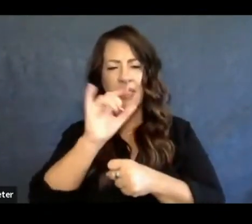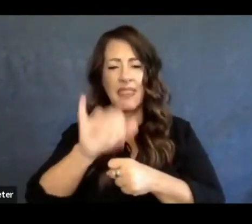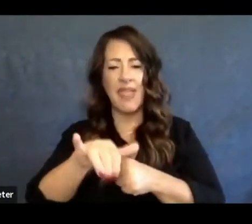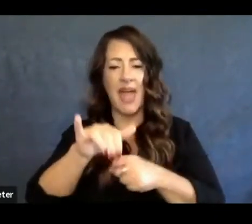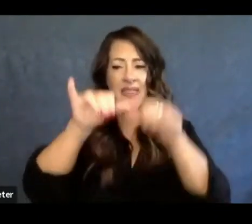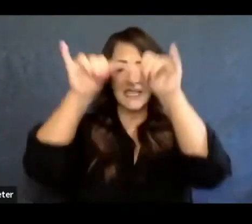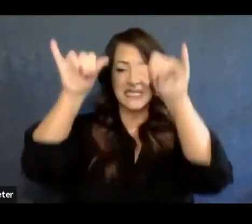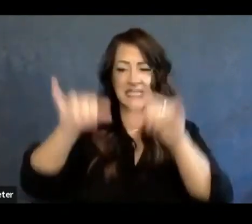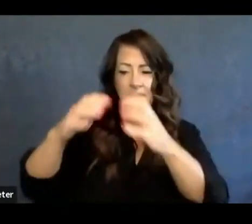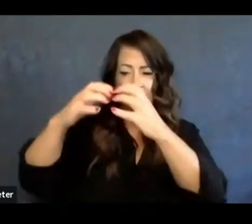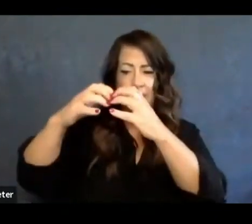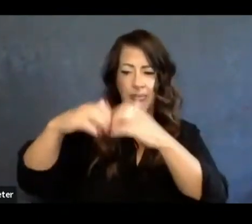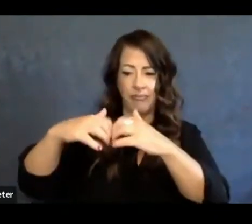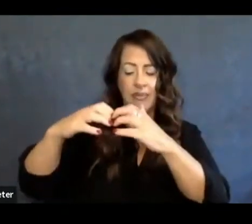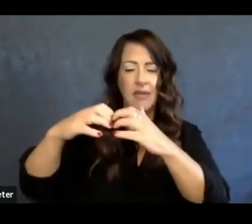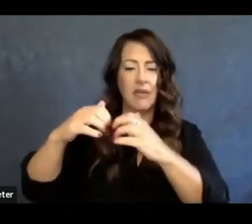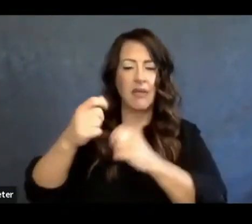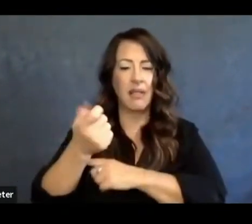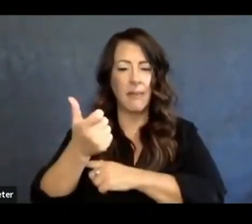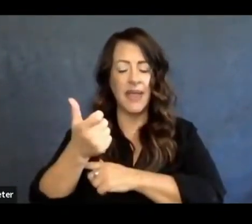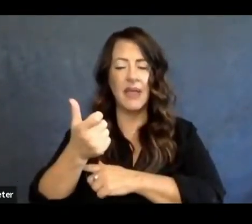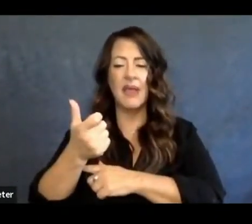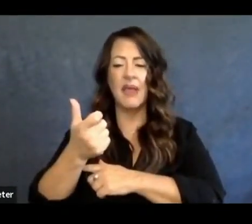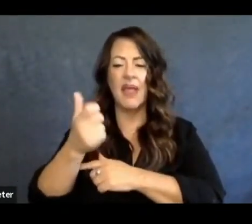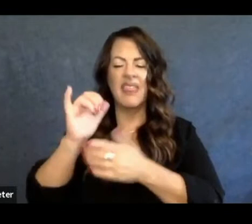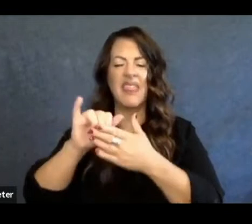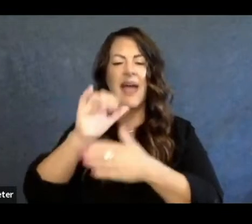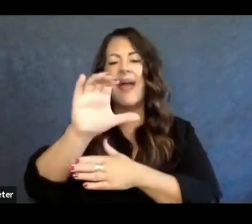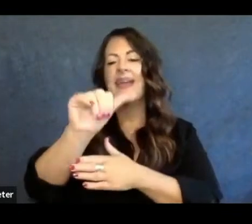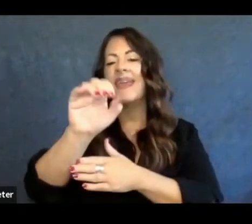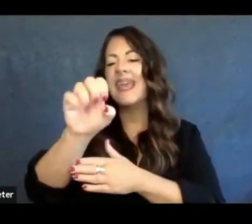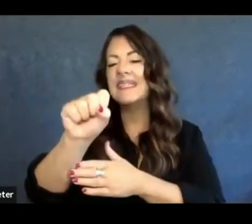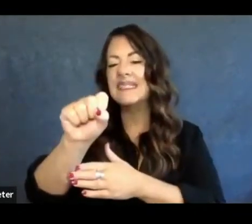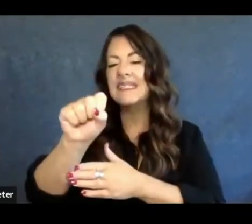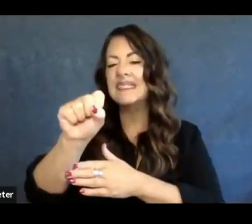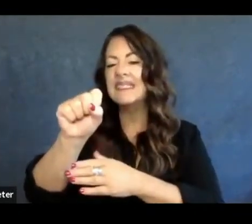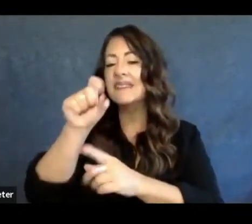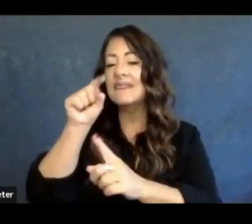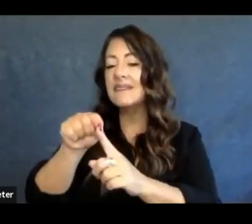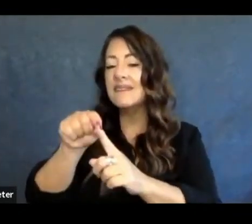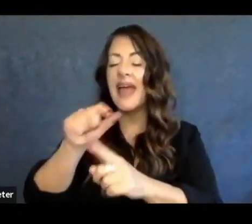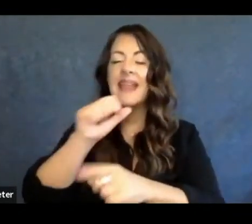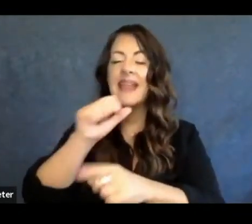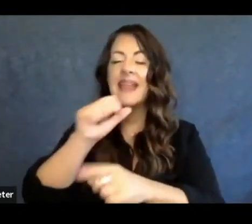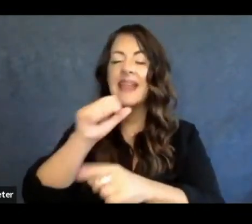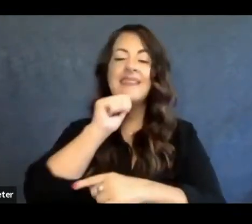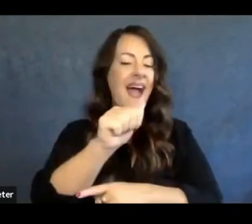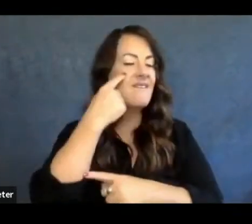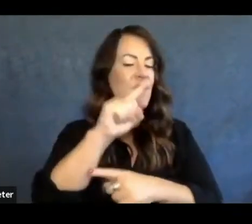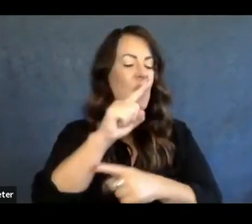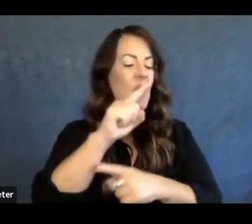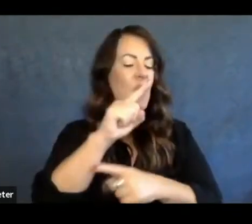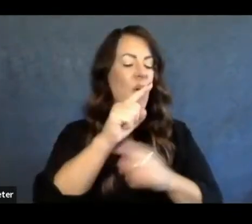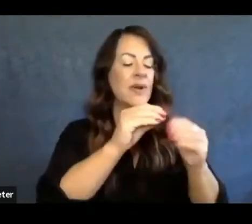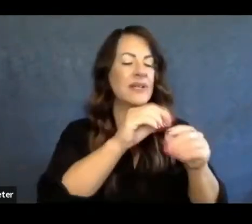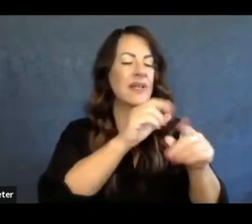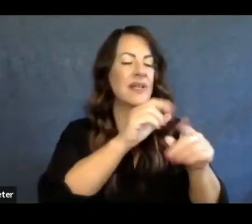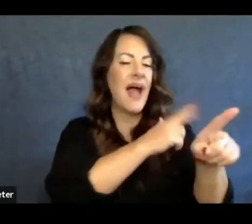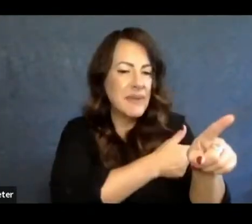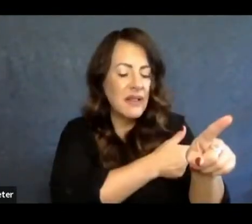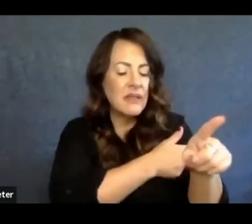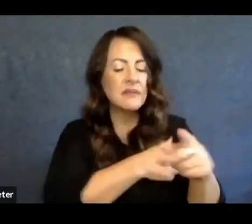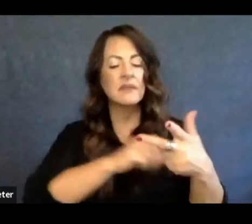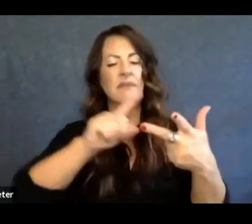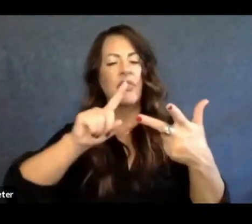system only affected cases and not hospitalizations and deaths. And then third, can you give us